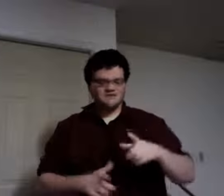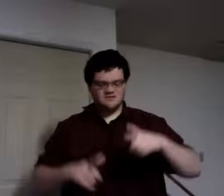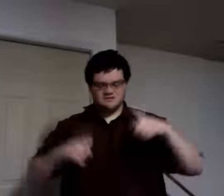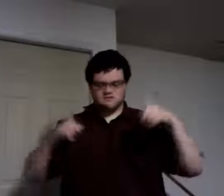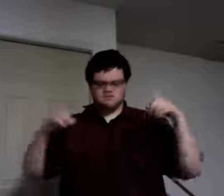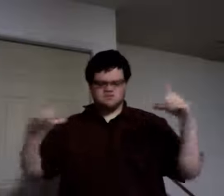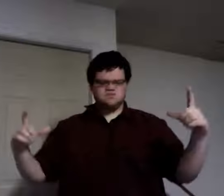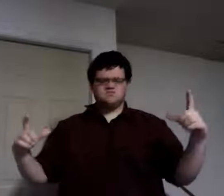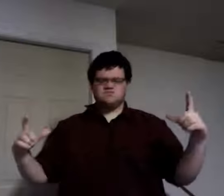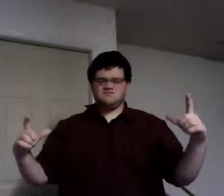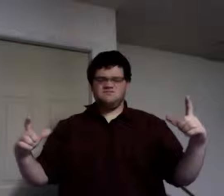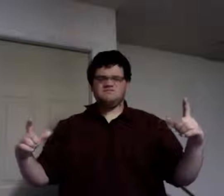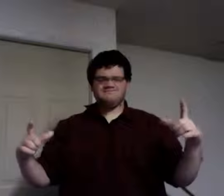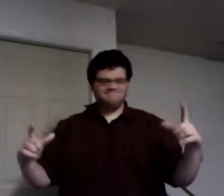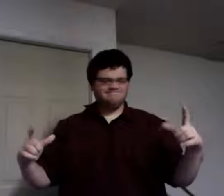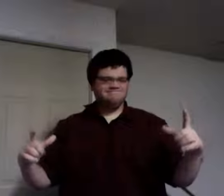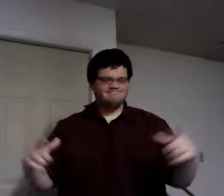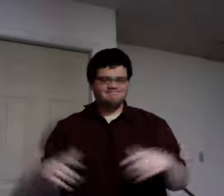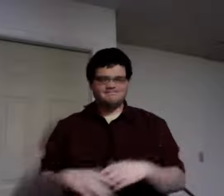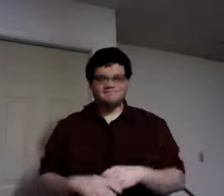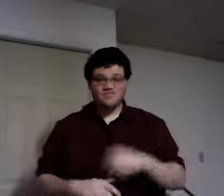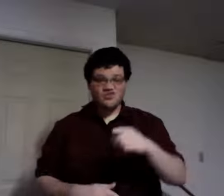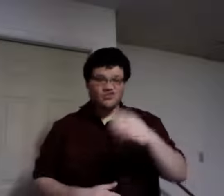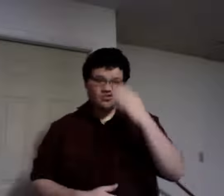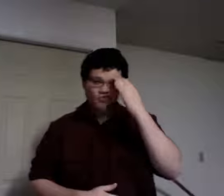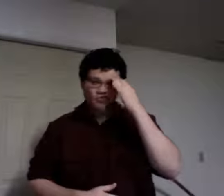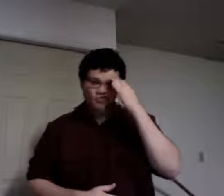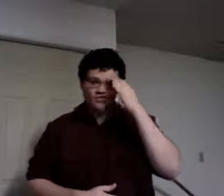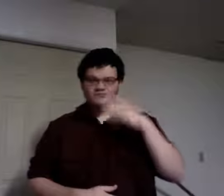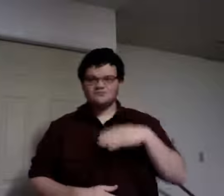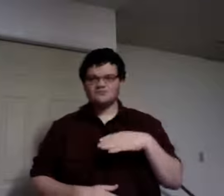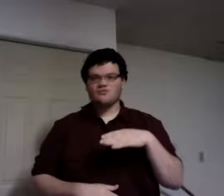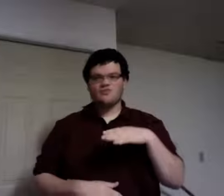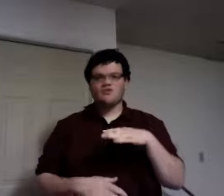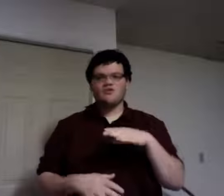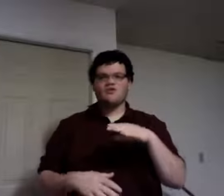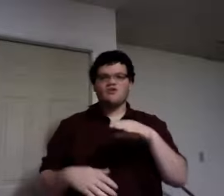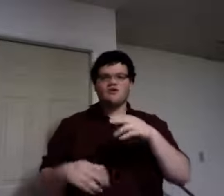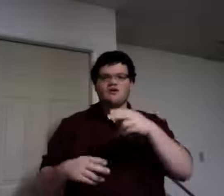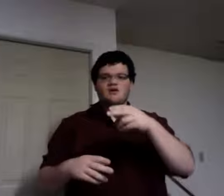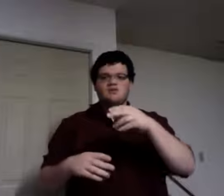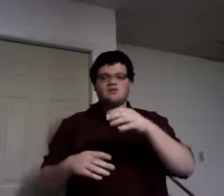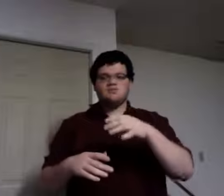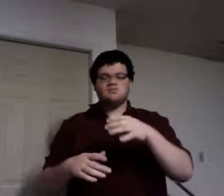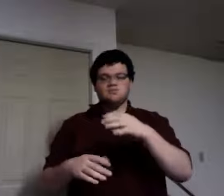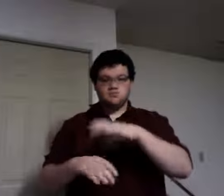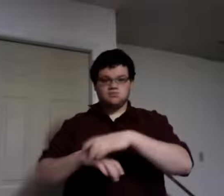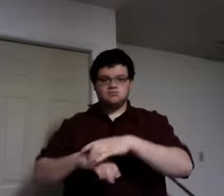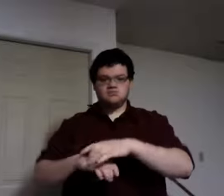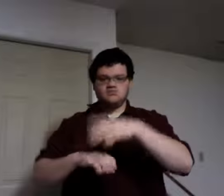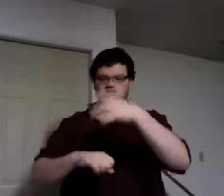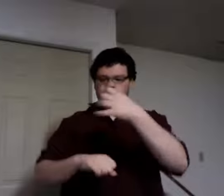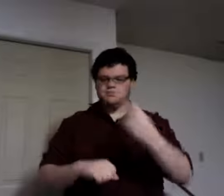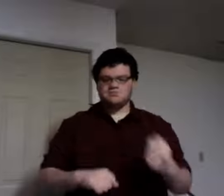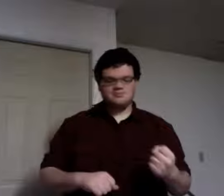cloud. Well, we know that gravity would make the atoms actually attracted to each other. We normally don't think about the gravity